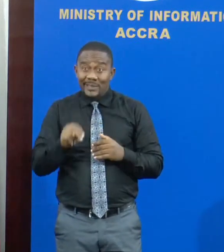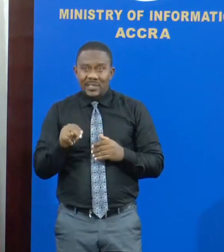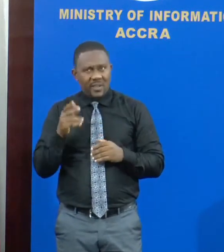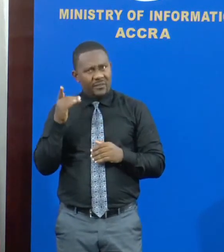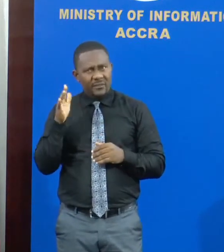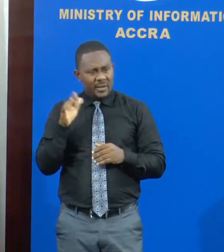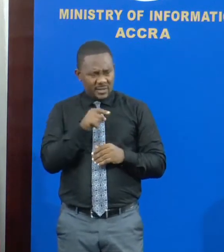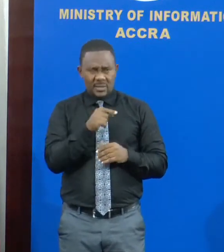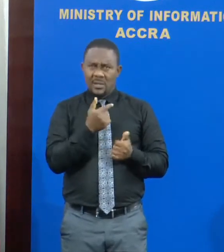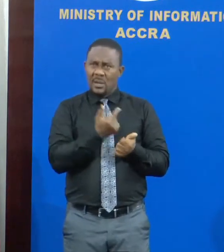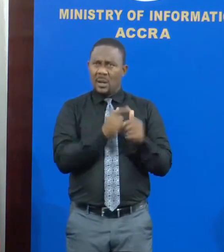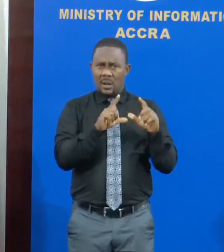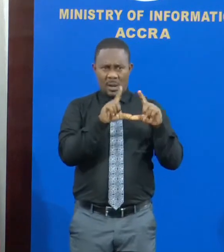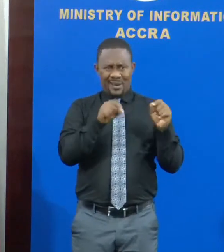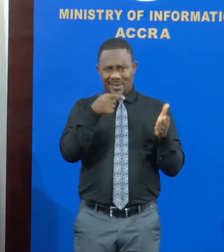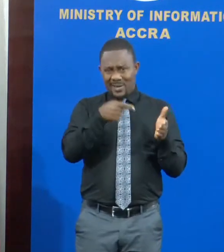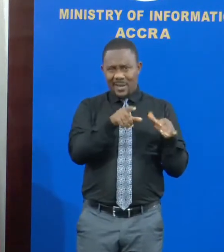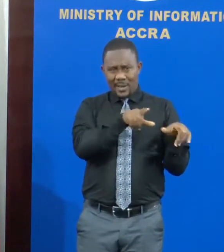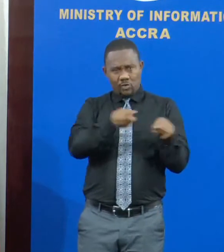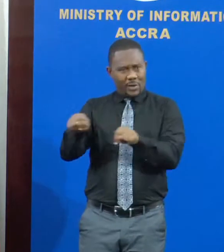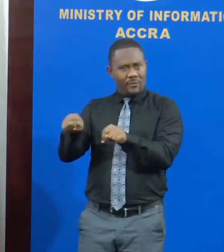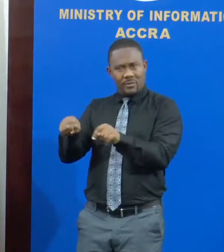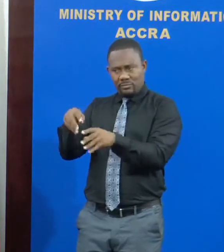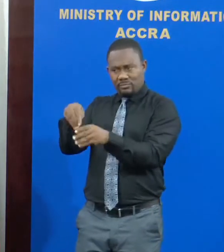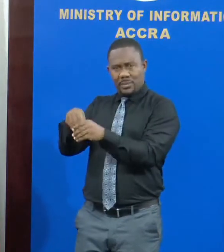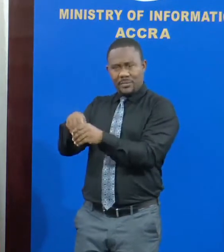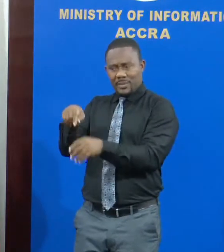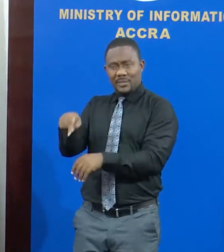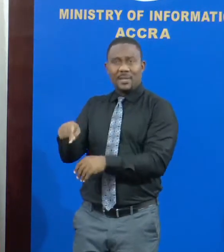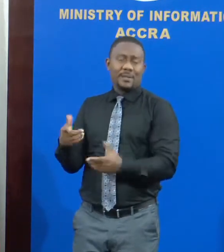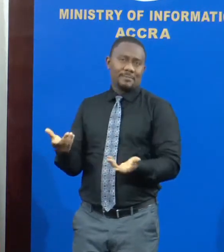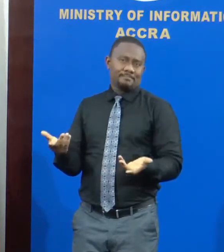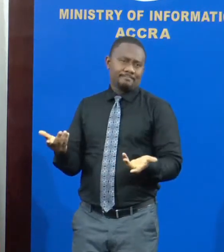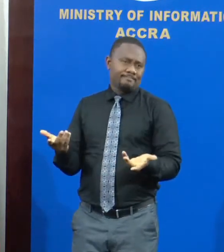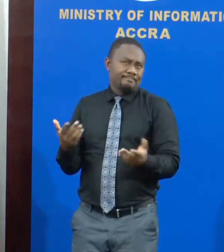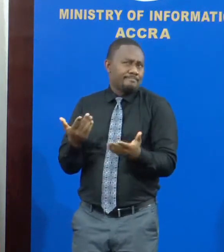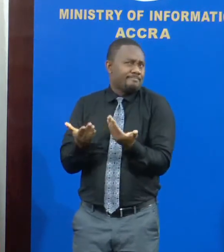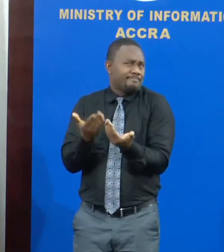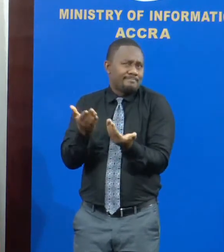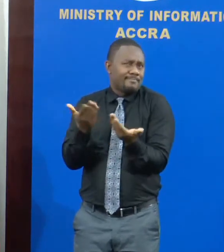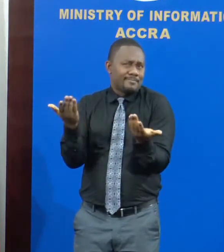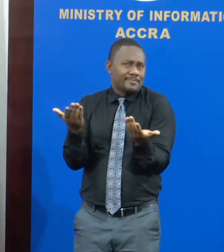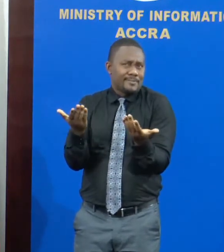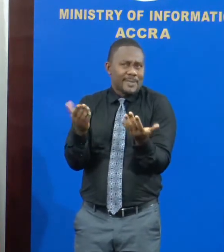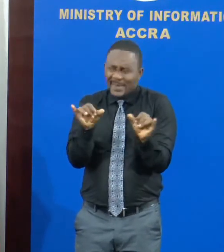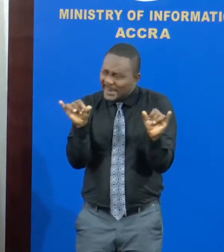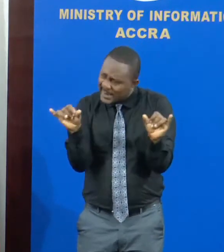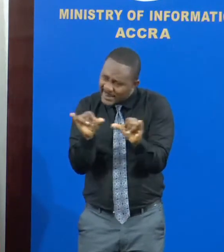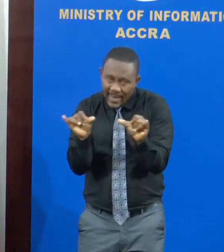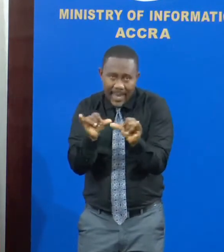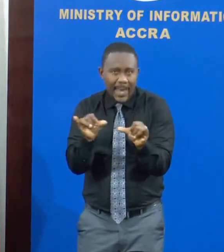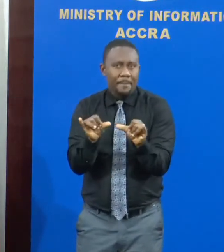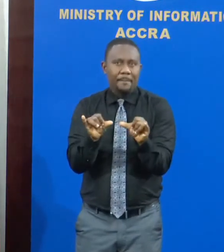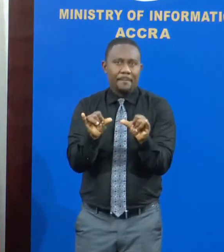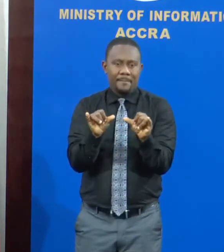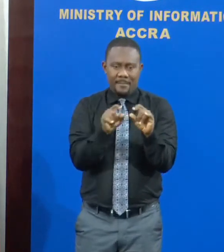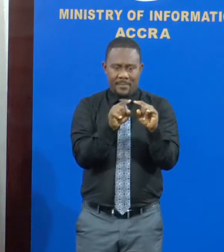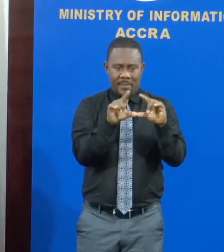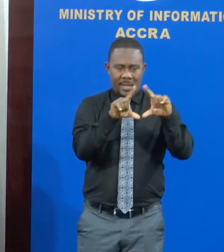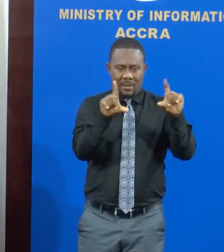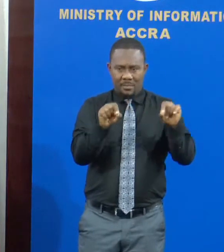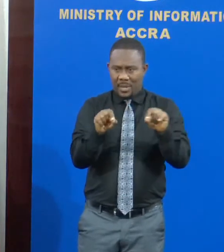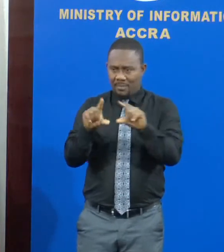have on your, that we used to collect and put on your cards, we can get exactly the same thing on the Ghana card. So that